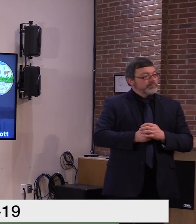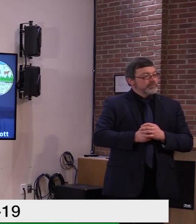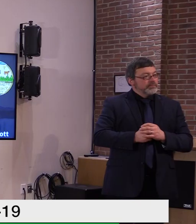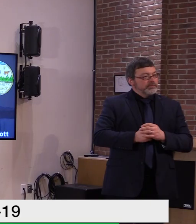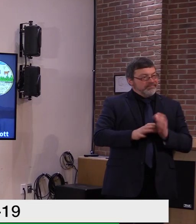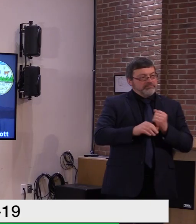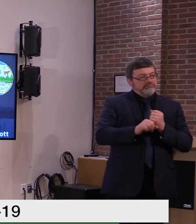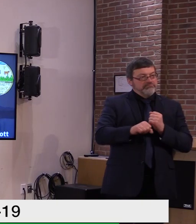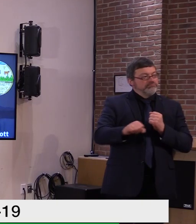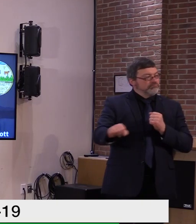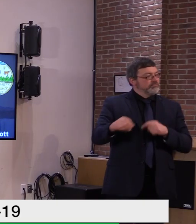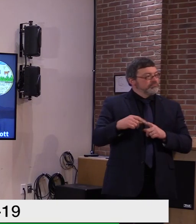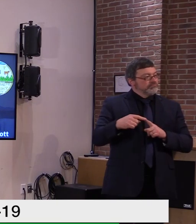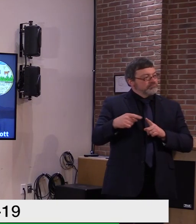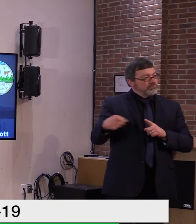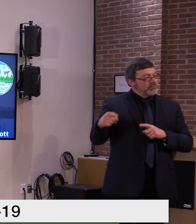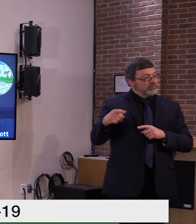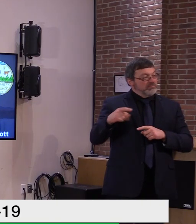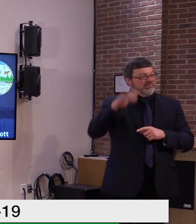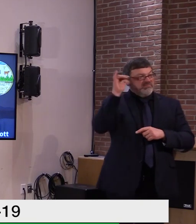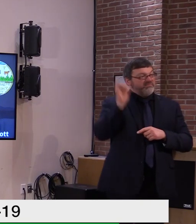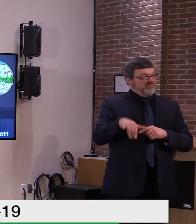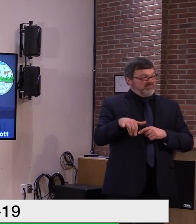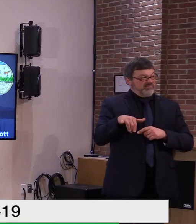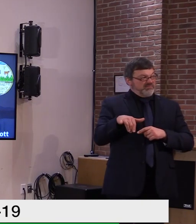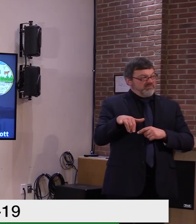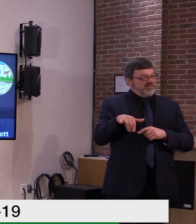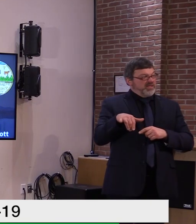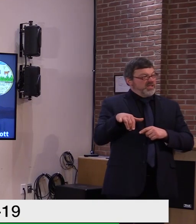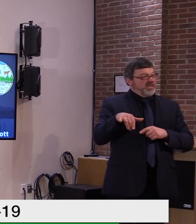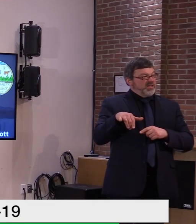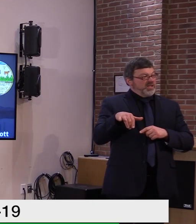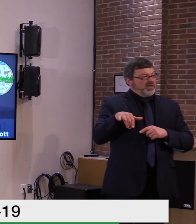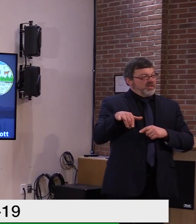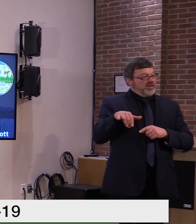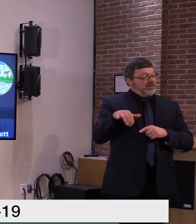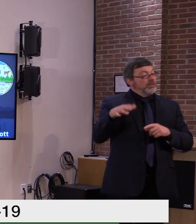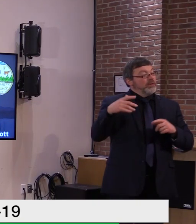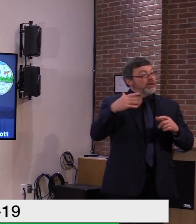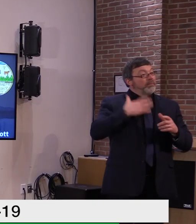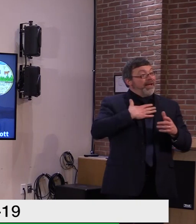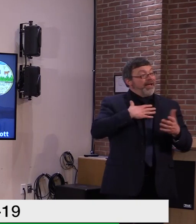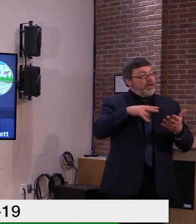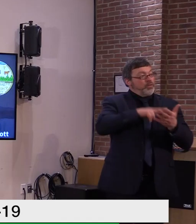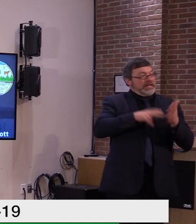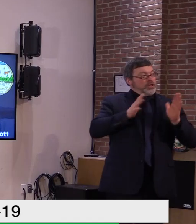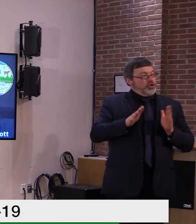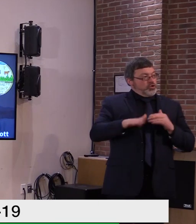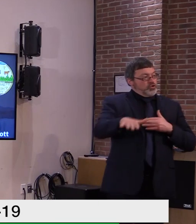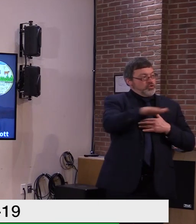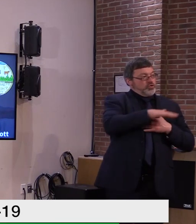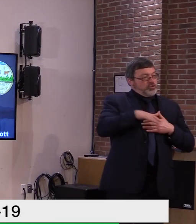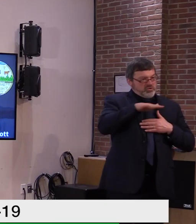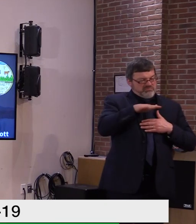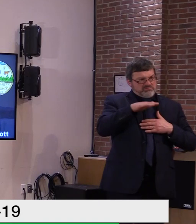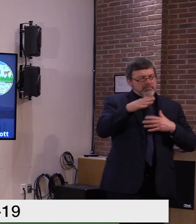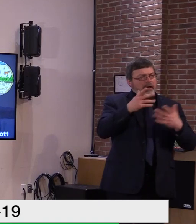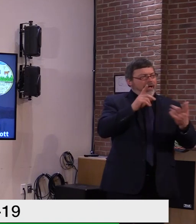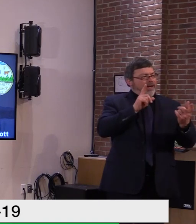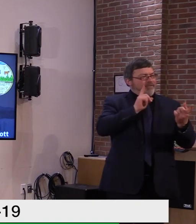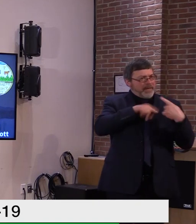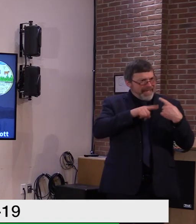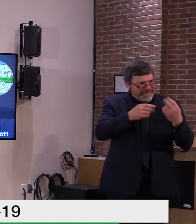about the latest vaccine prioritization has been asking whether people with